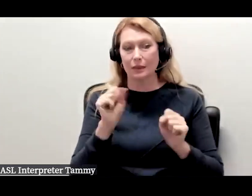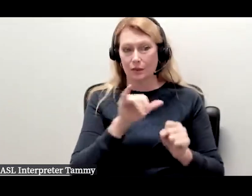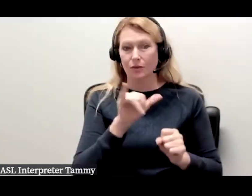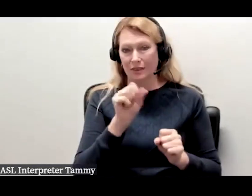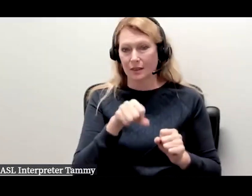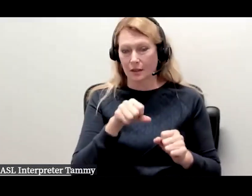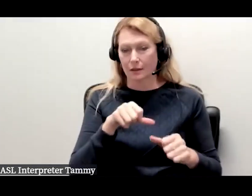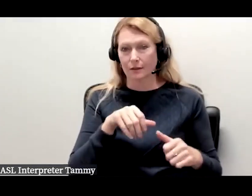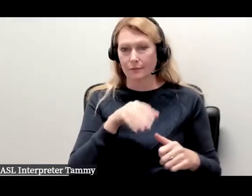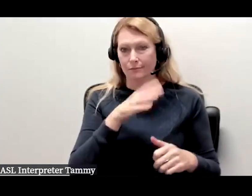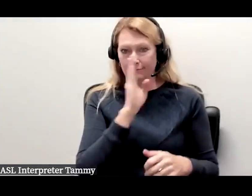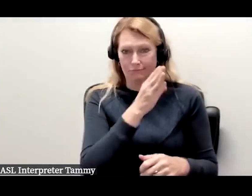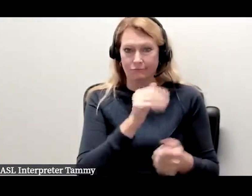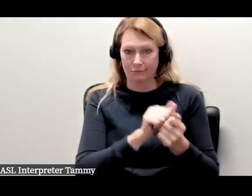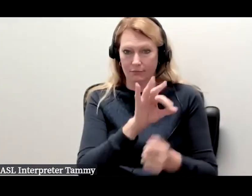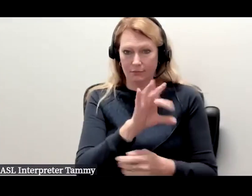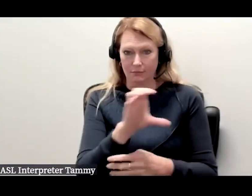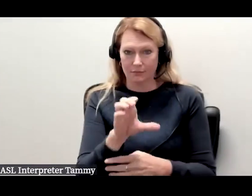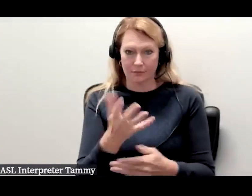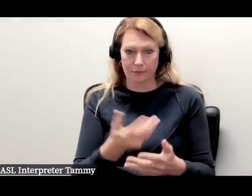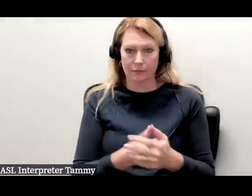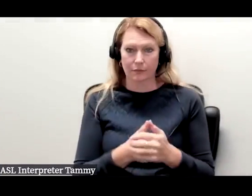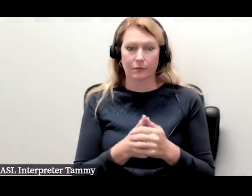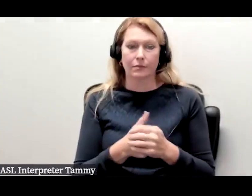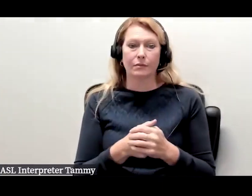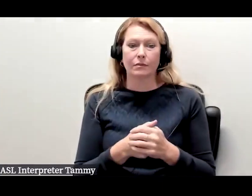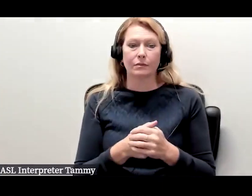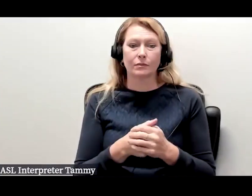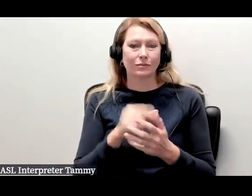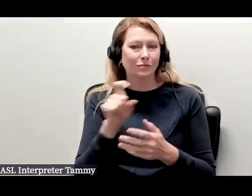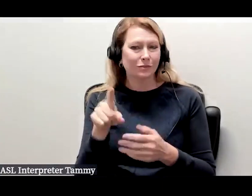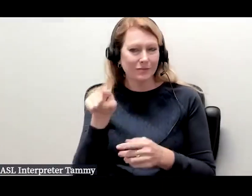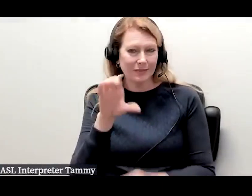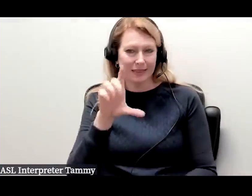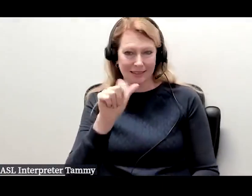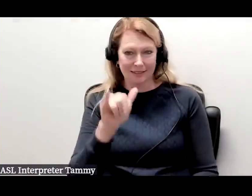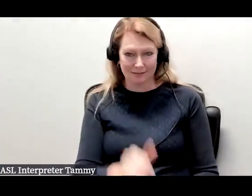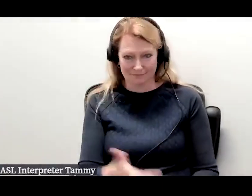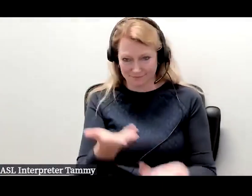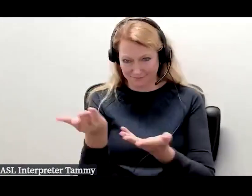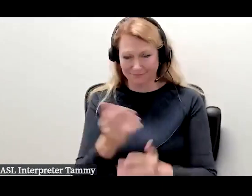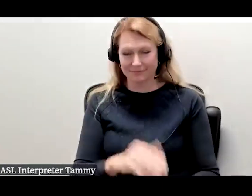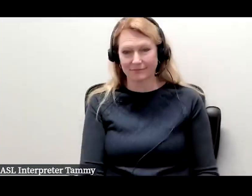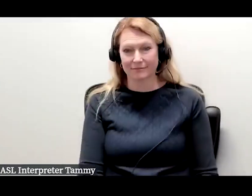directly. Good, thank you. And then I have questions for Clay. He's right here.